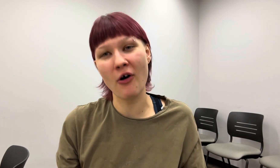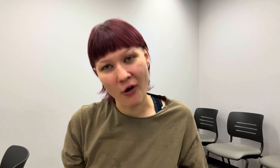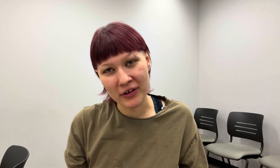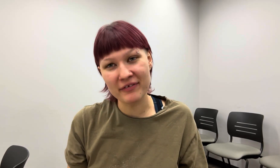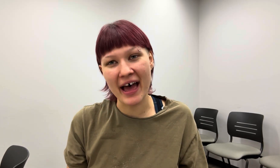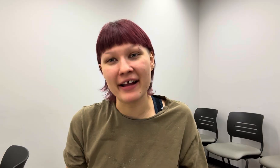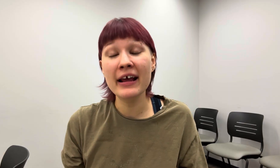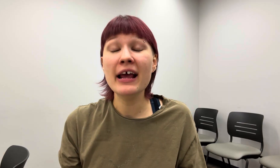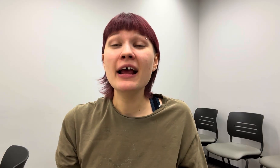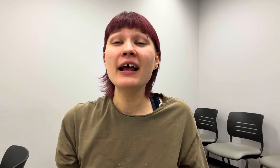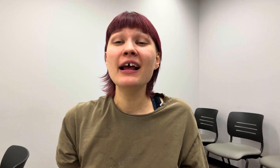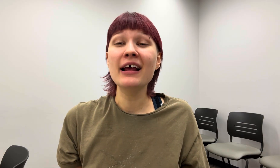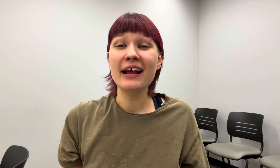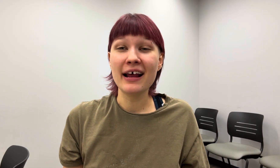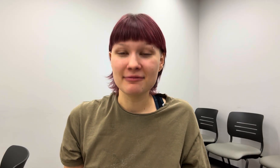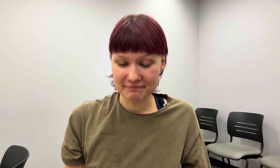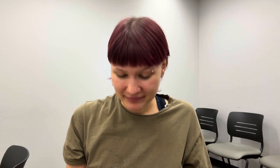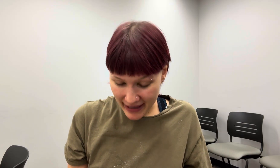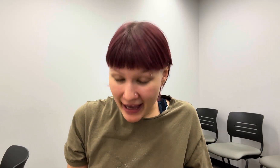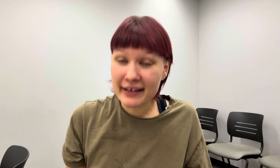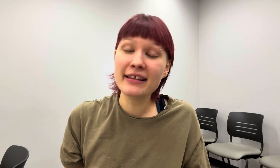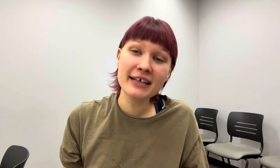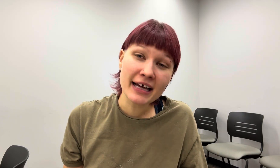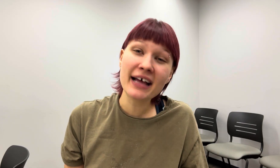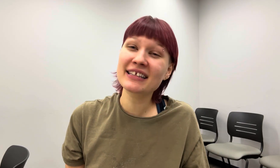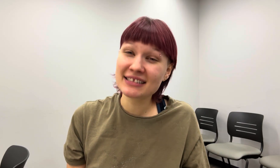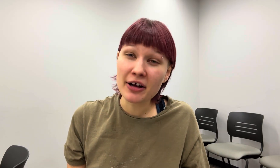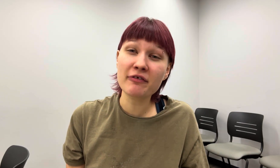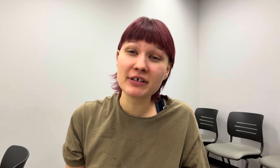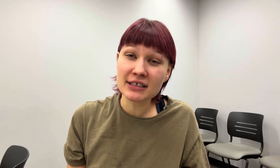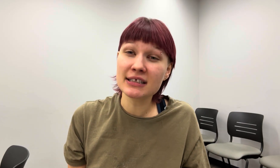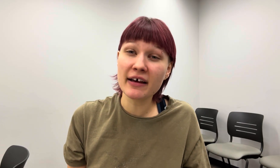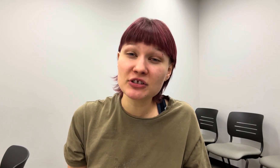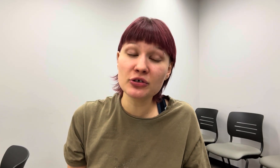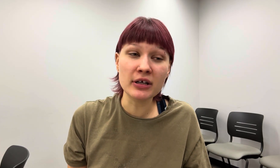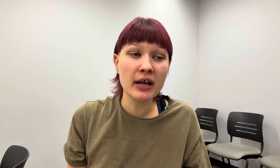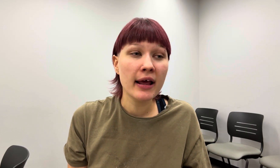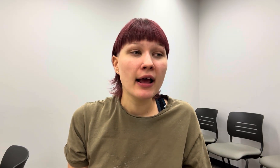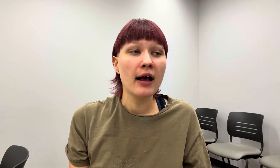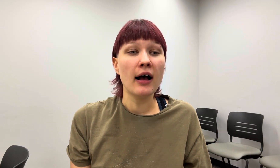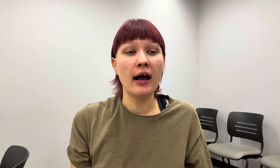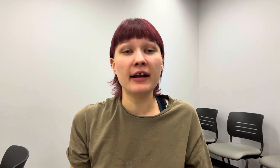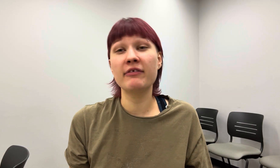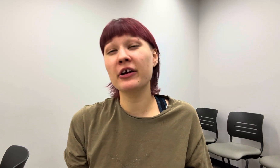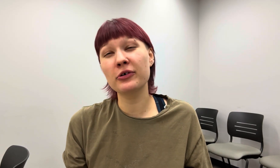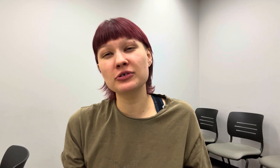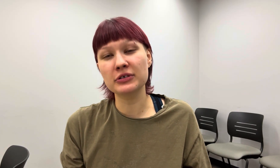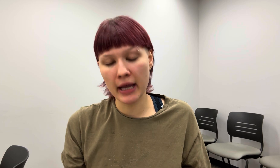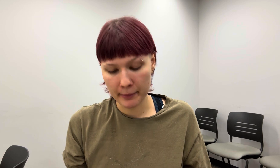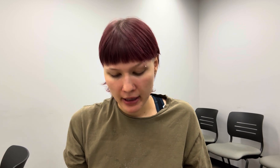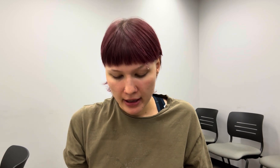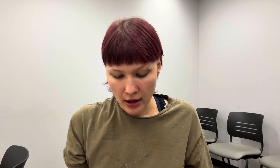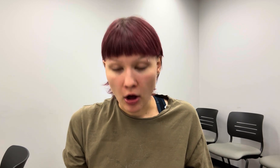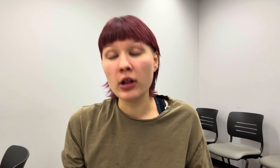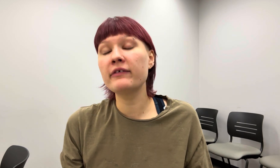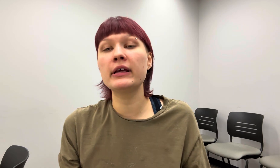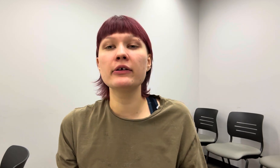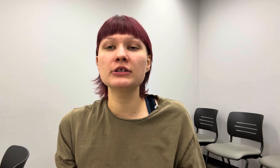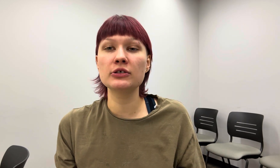of that at the sacrifice of the deaf student at a very crucial time. All of the hearing